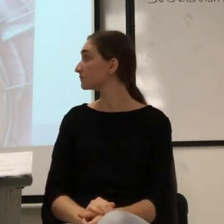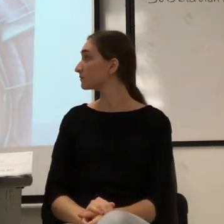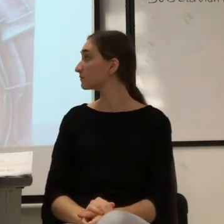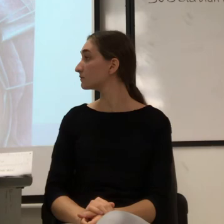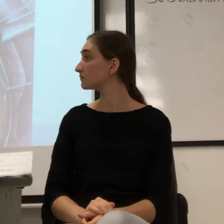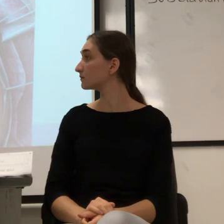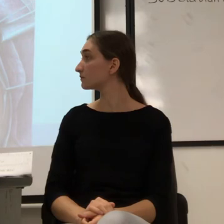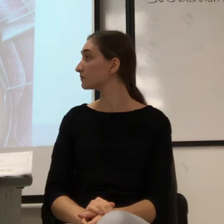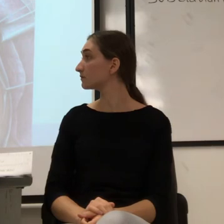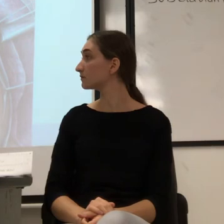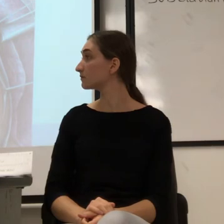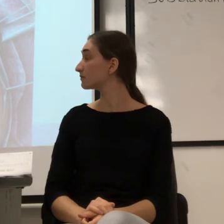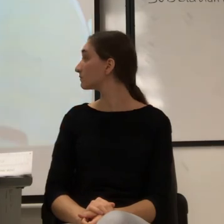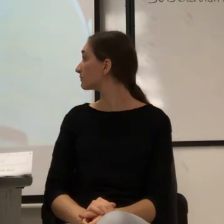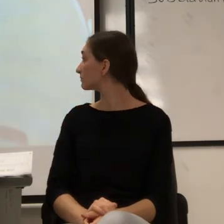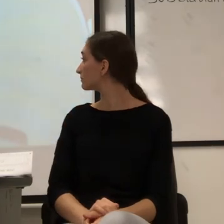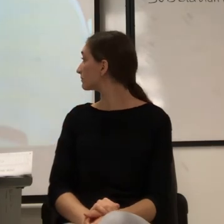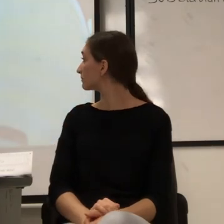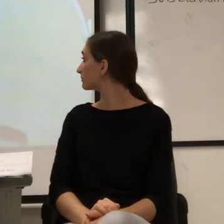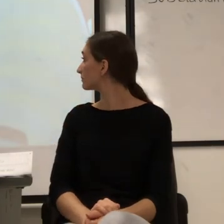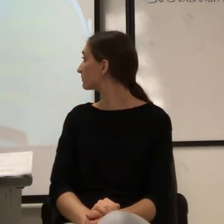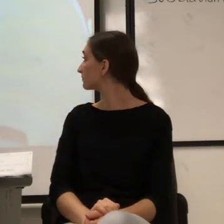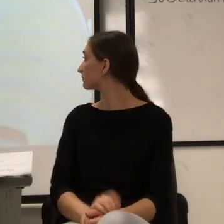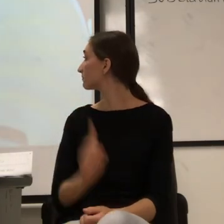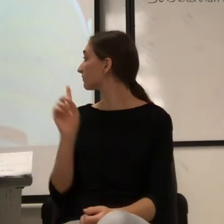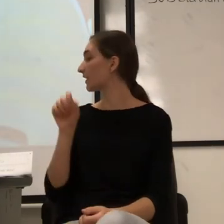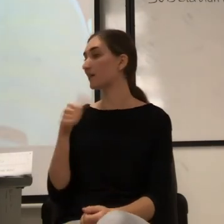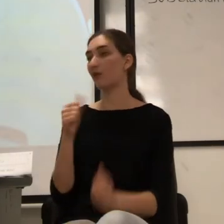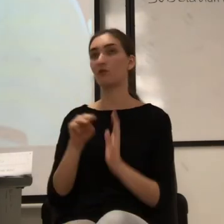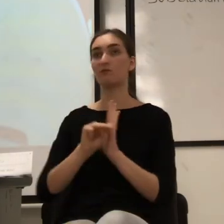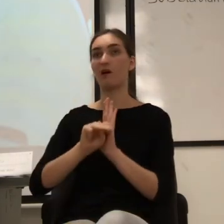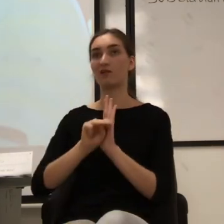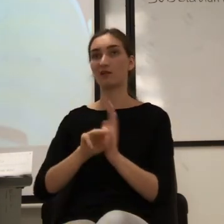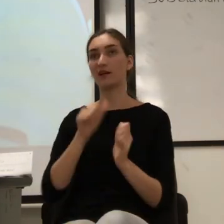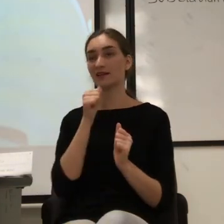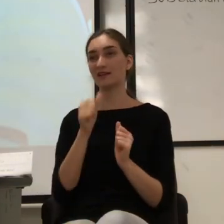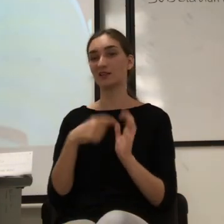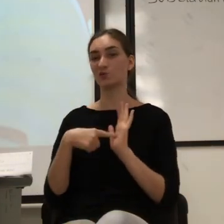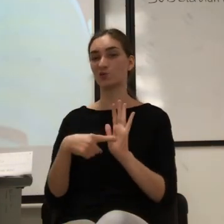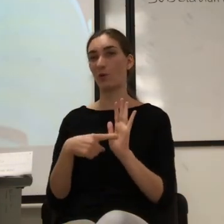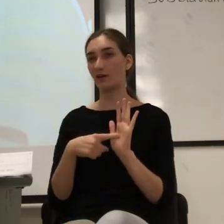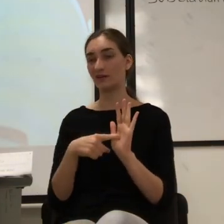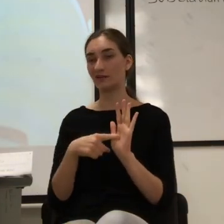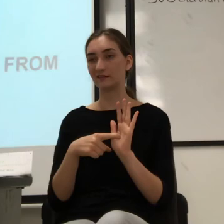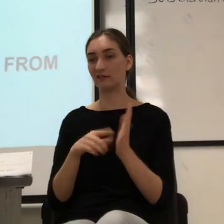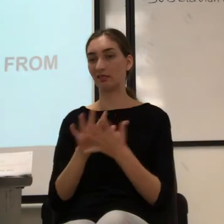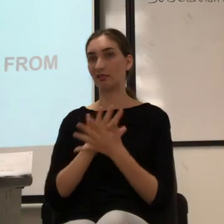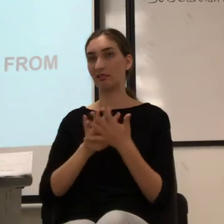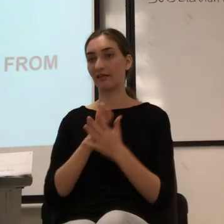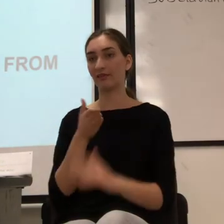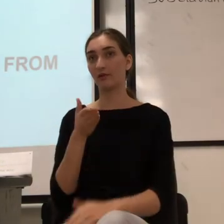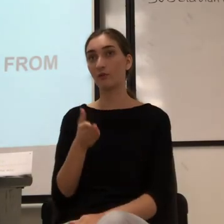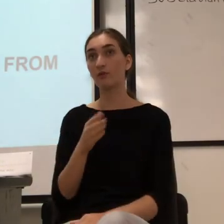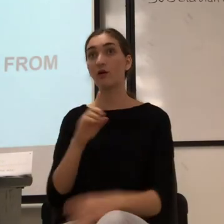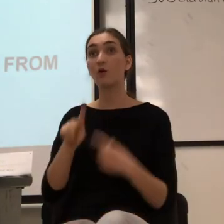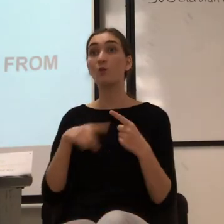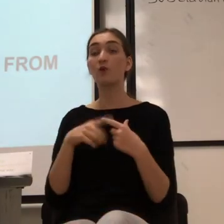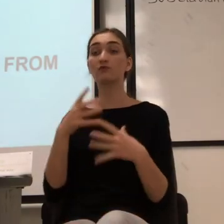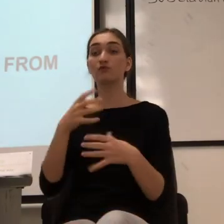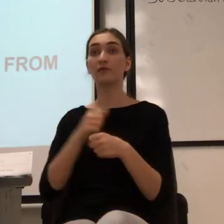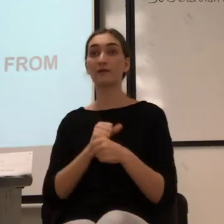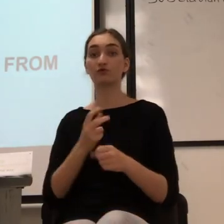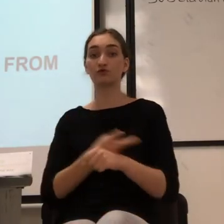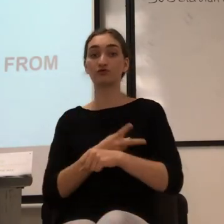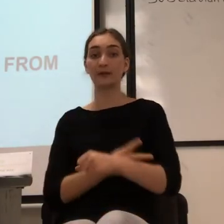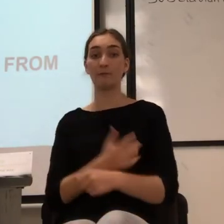okay, that's what I see there. Here's another model in the room. It doesn't really show it there. Now, when you get your heart, I want you to appreciate that it's